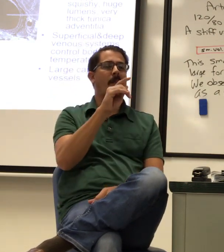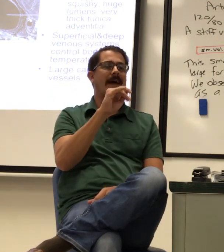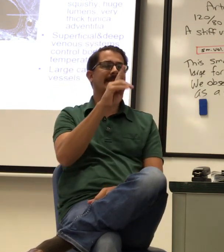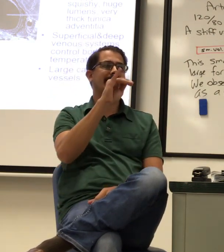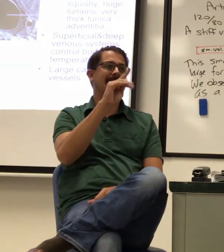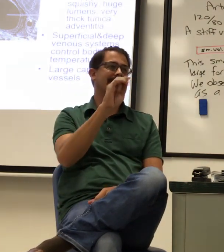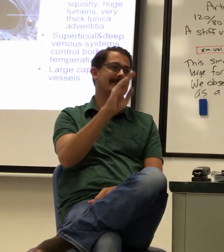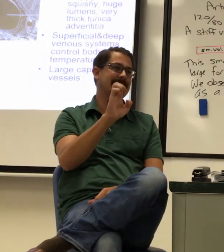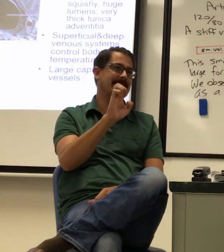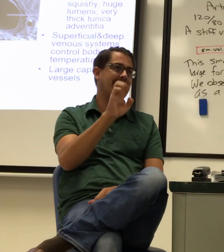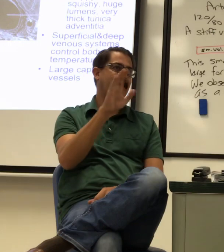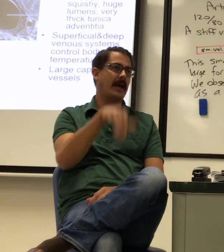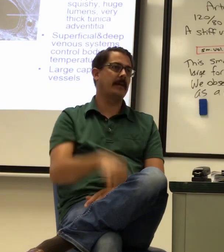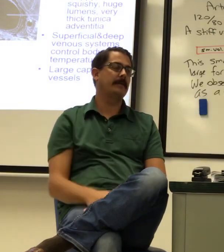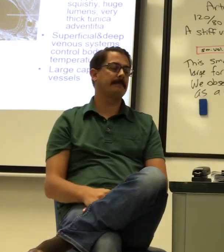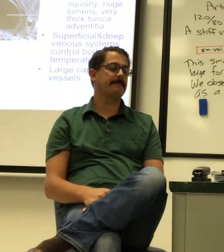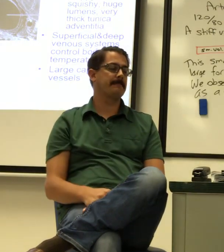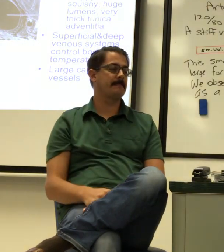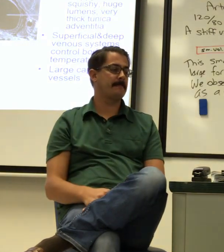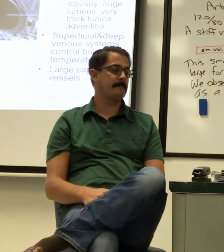large capacitance.